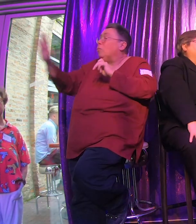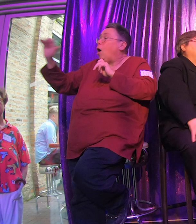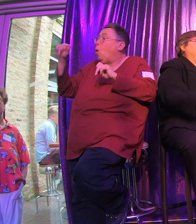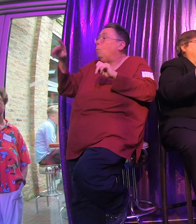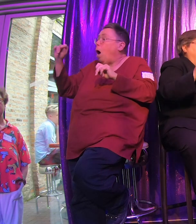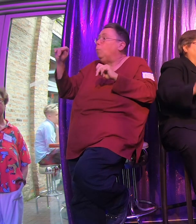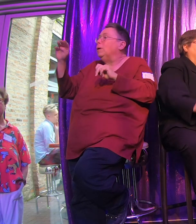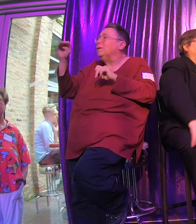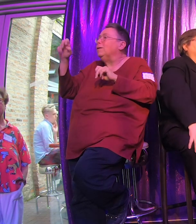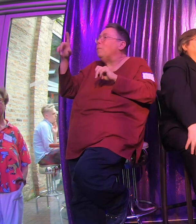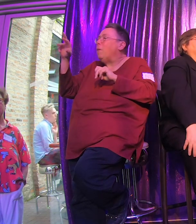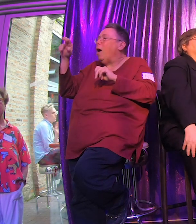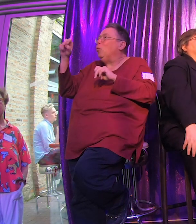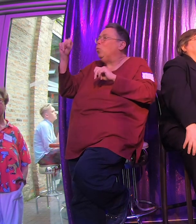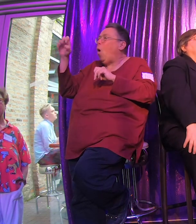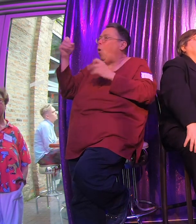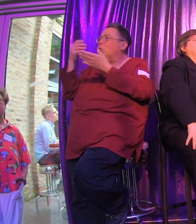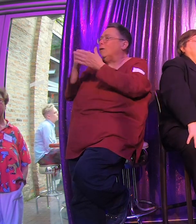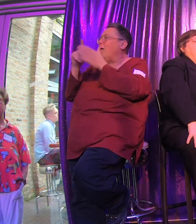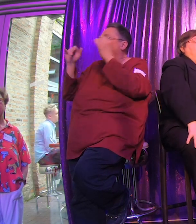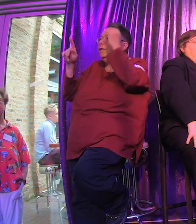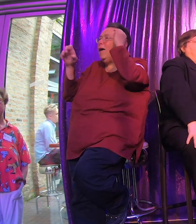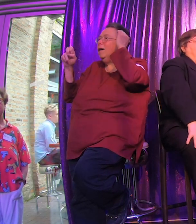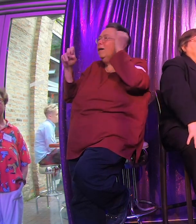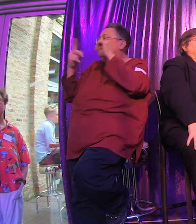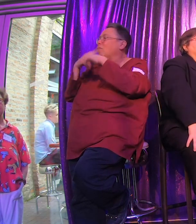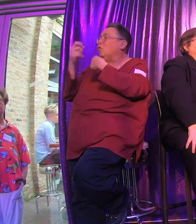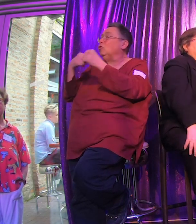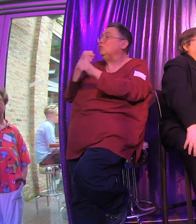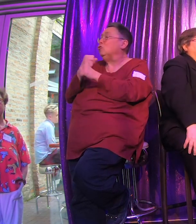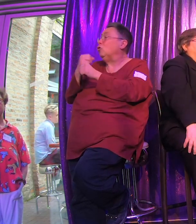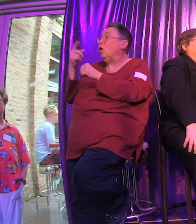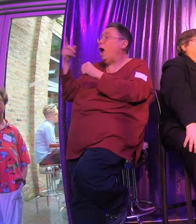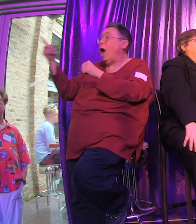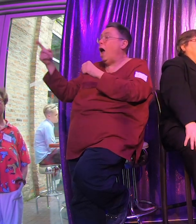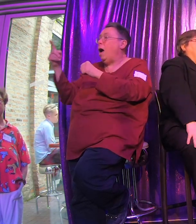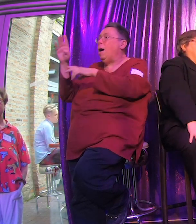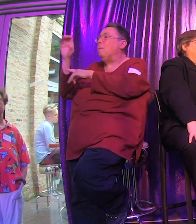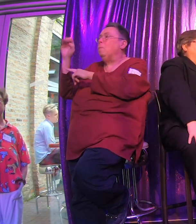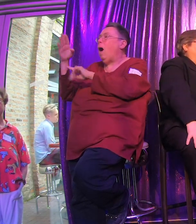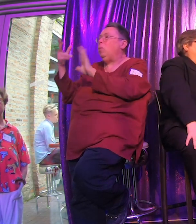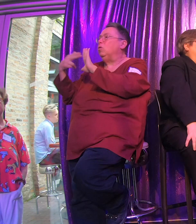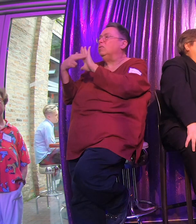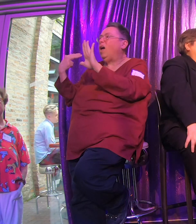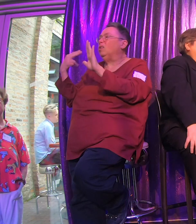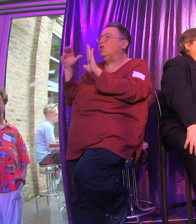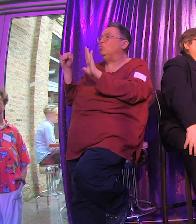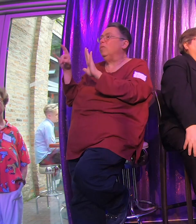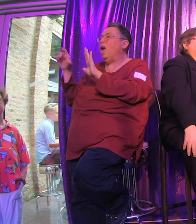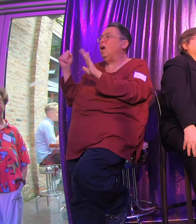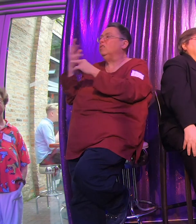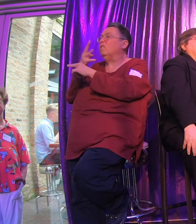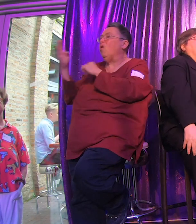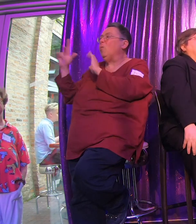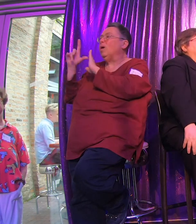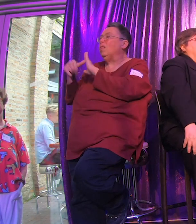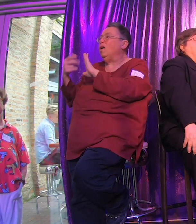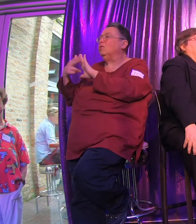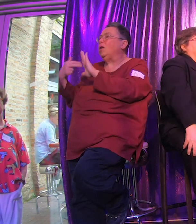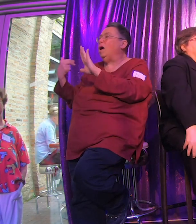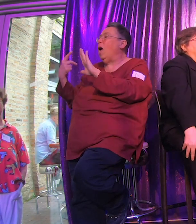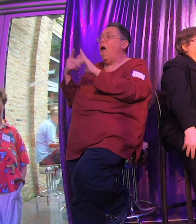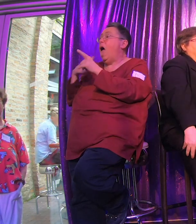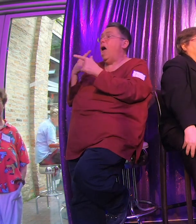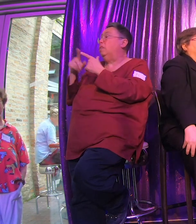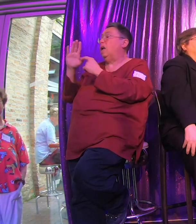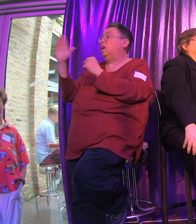on Melrose Avenue in the lake for the first year. Within 4 weeks, Bob was diagnosed with AIDS. And he never came